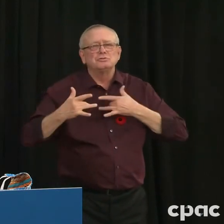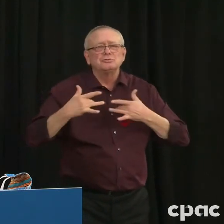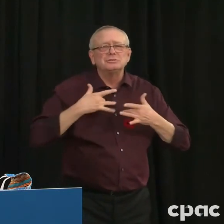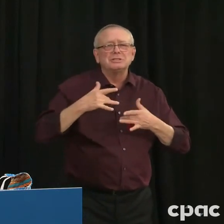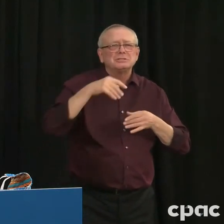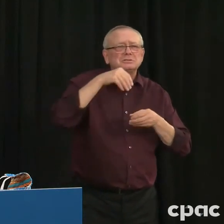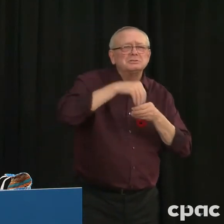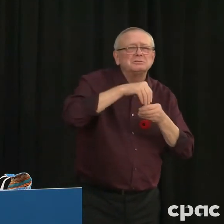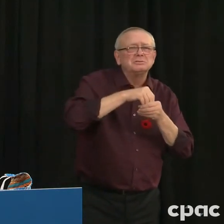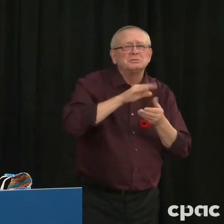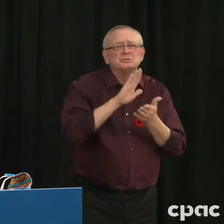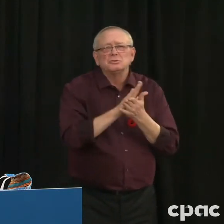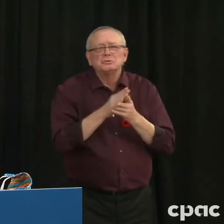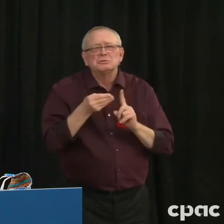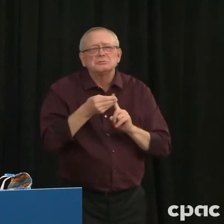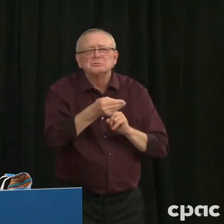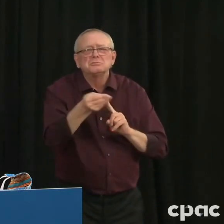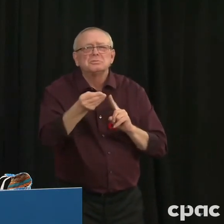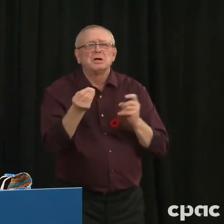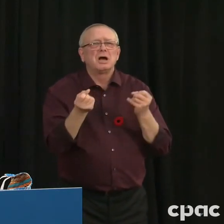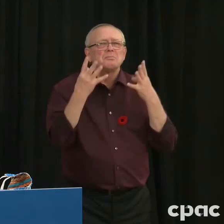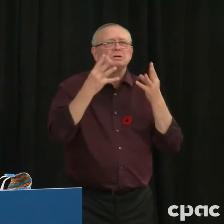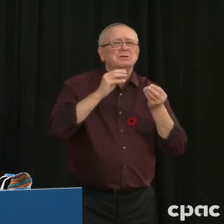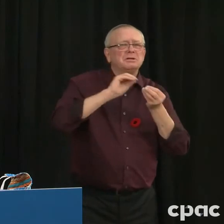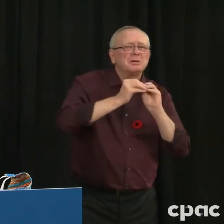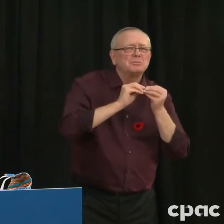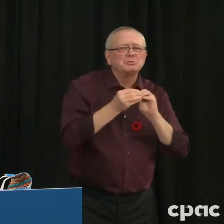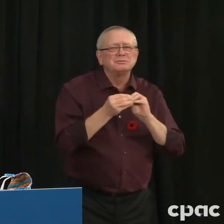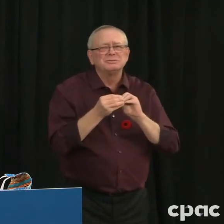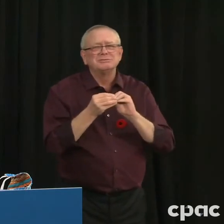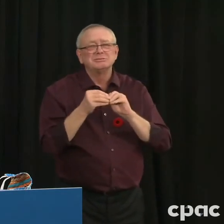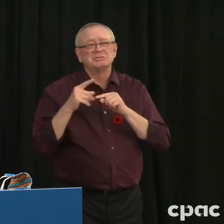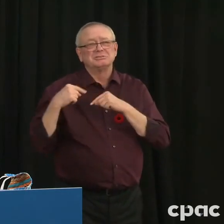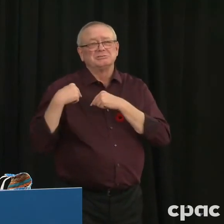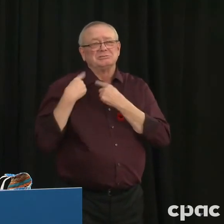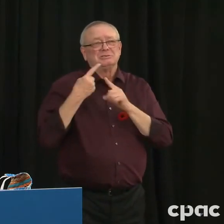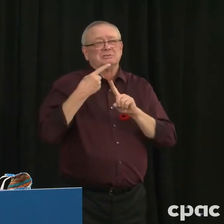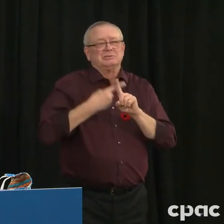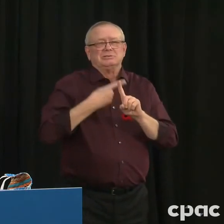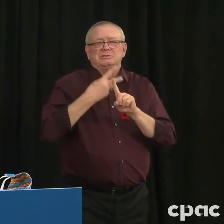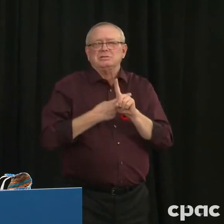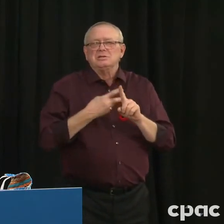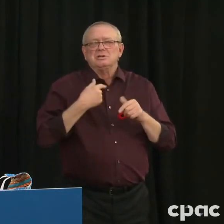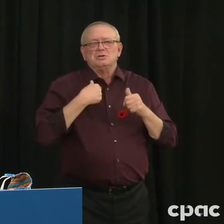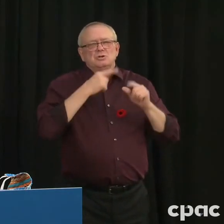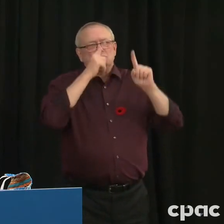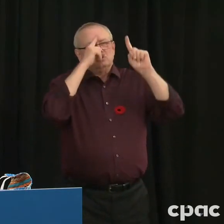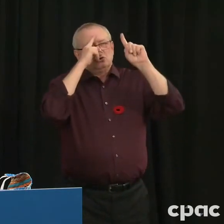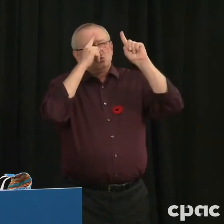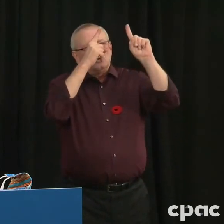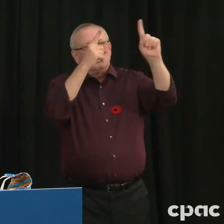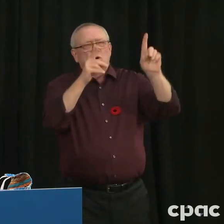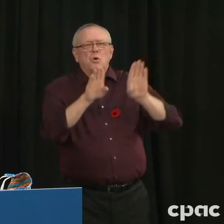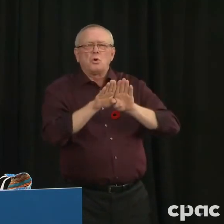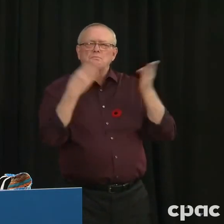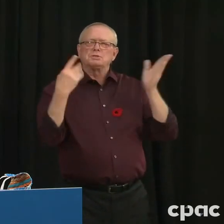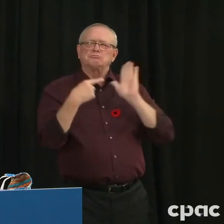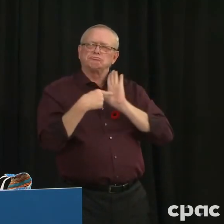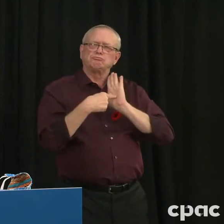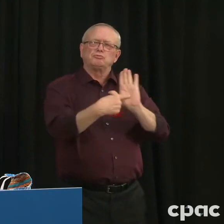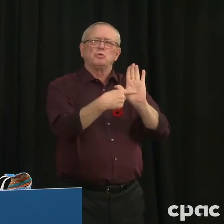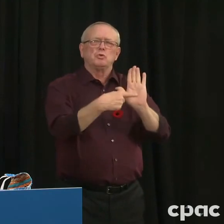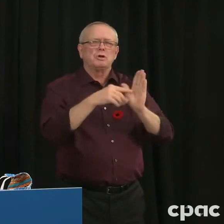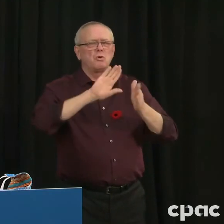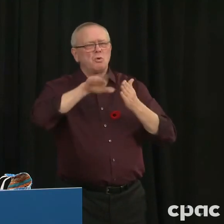try to be as transparent as possible with respect to school data. So that request is something I can take back to the team and see what we can